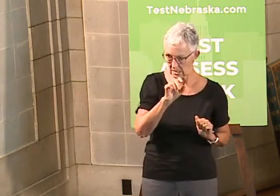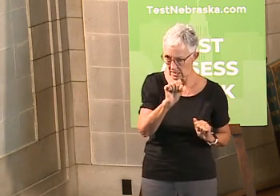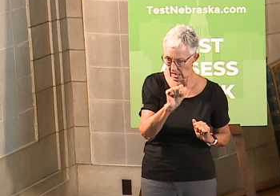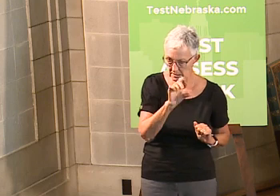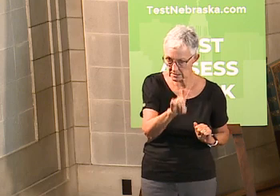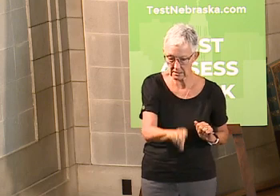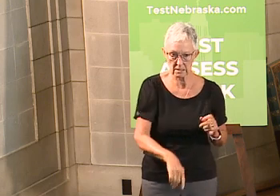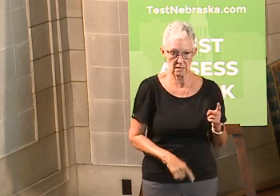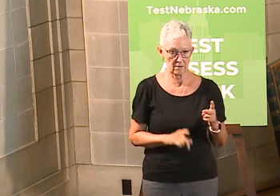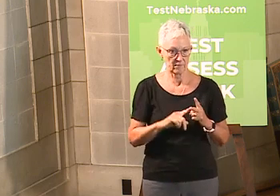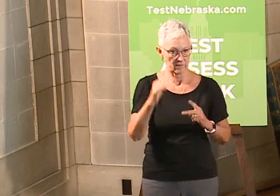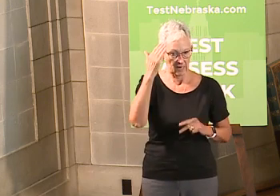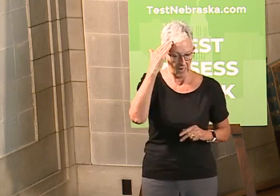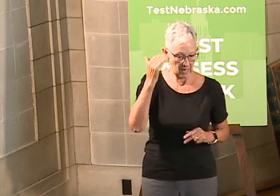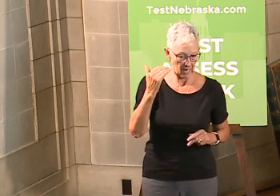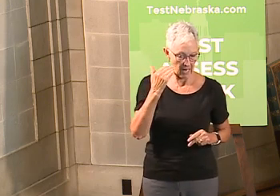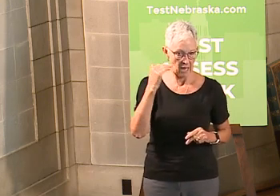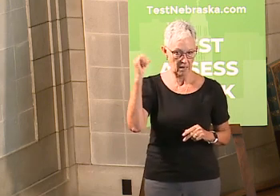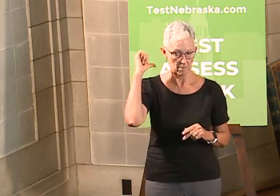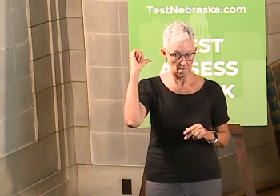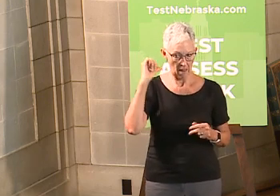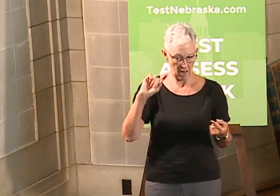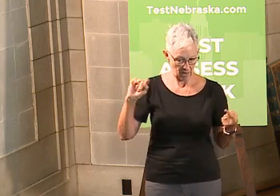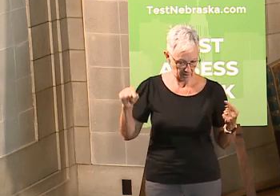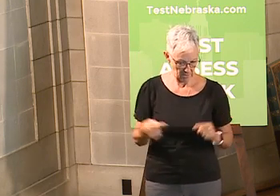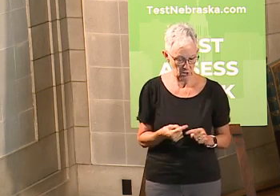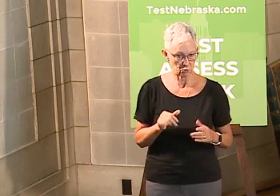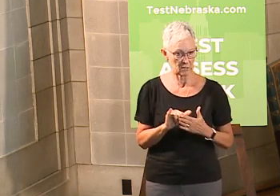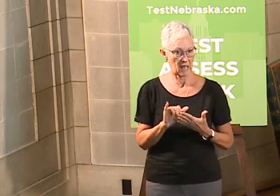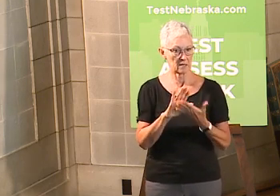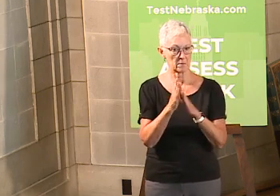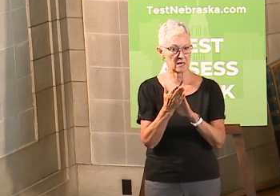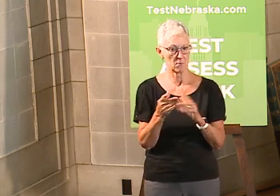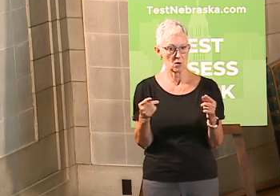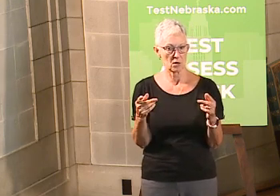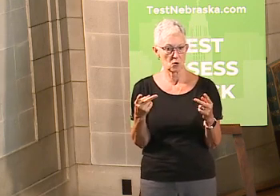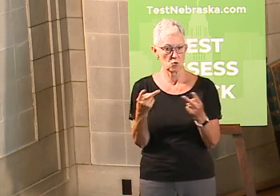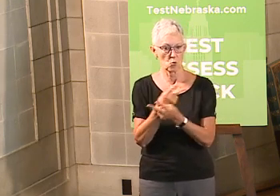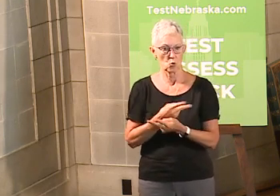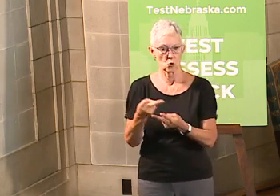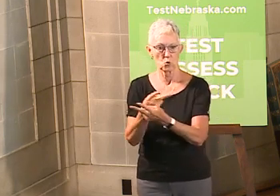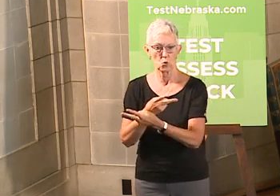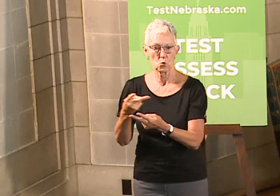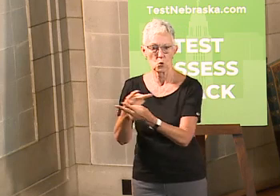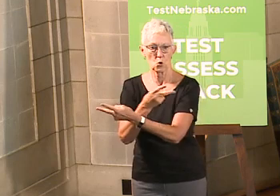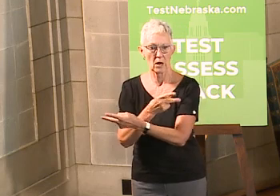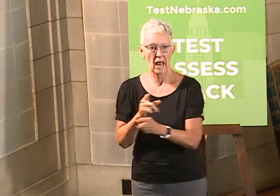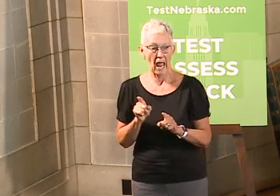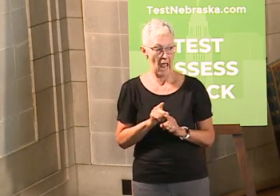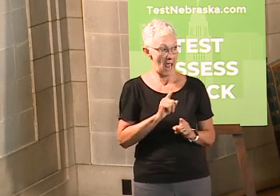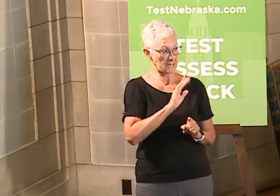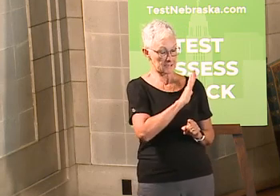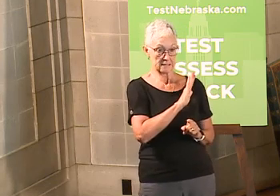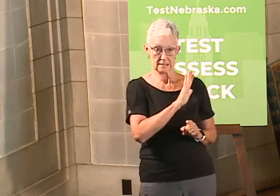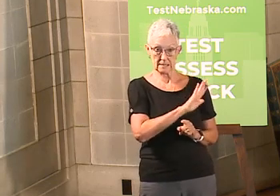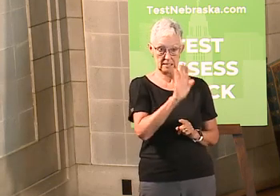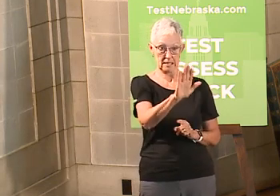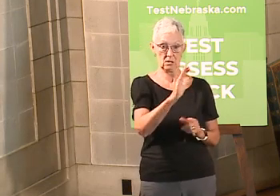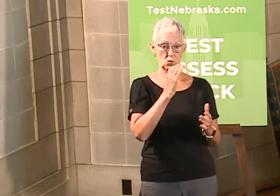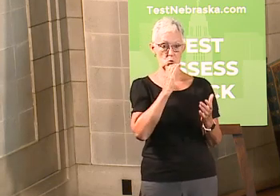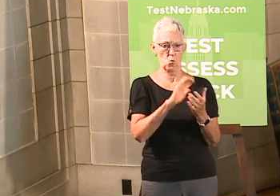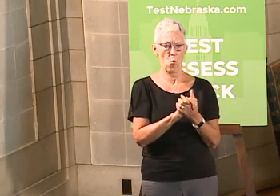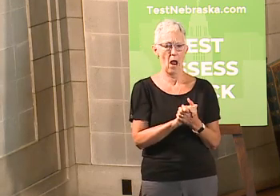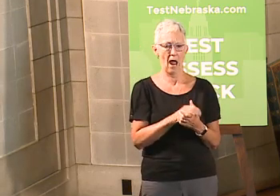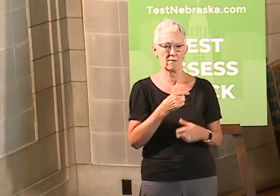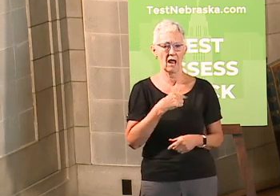back injuries that have progressively worsened over the years. As Joe's wife and caregiver, it is my responsibility to help him cope with